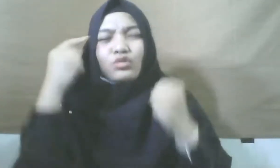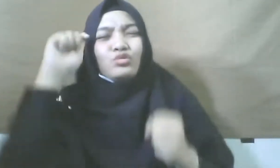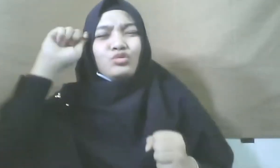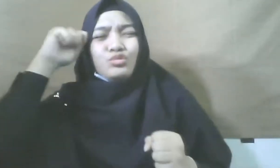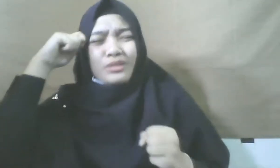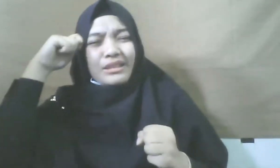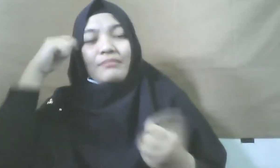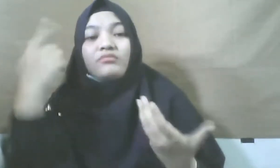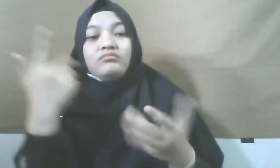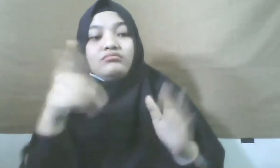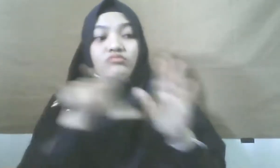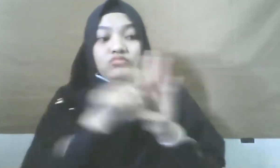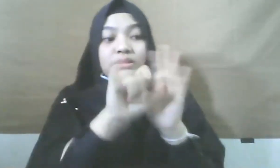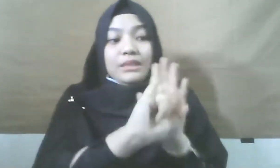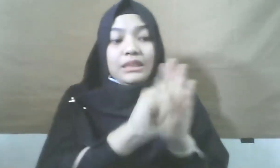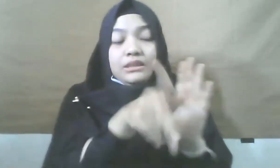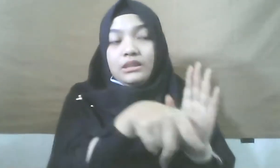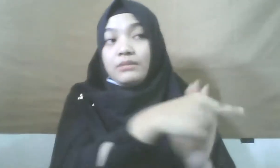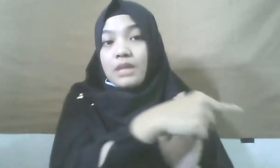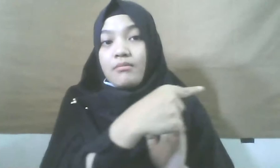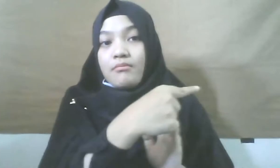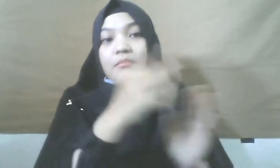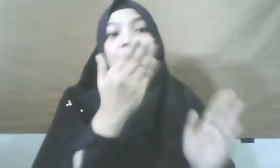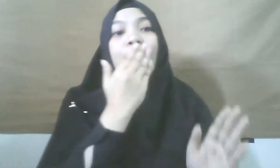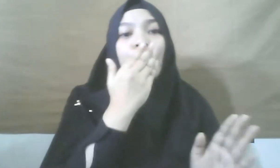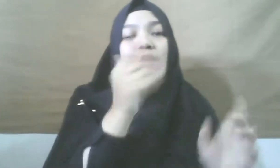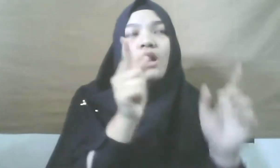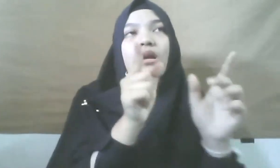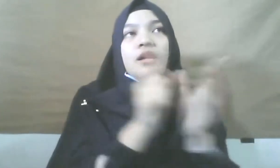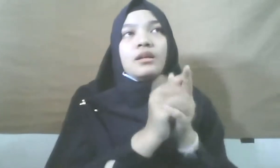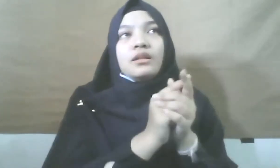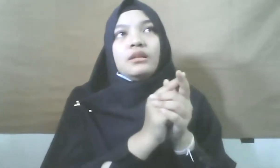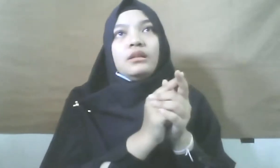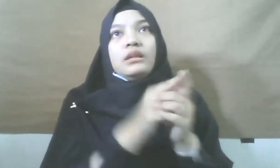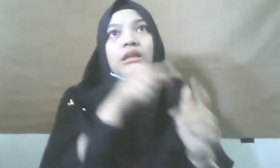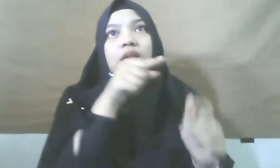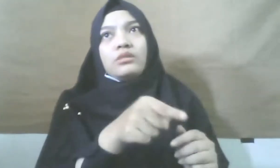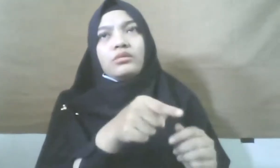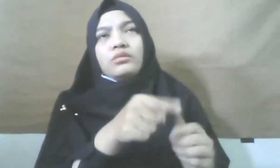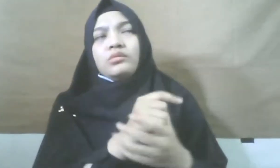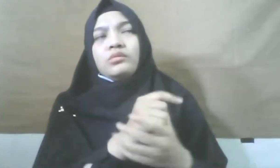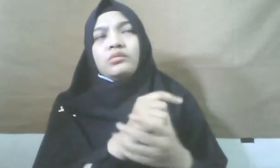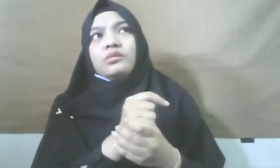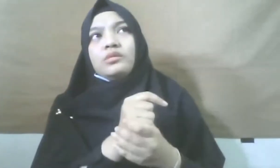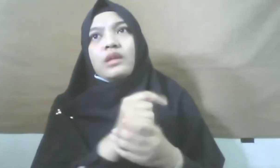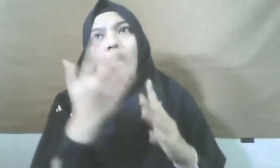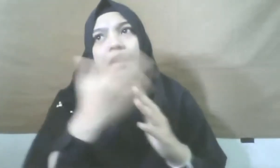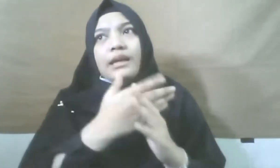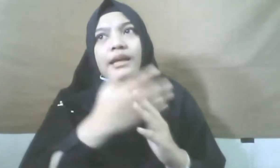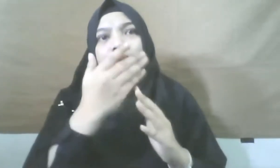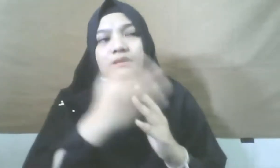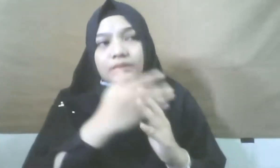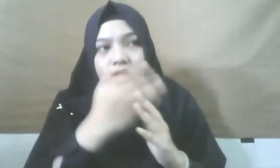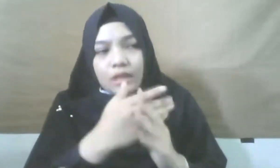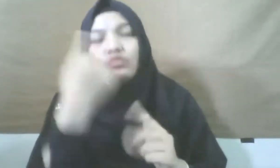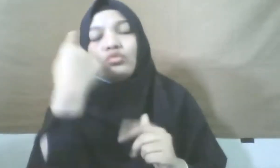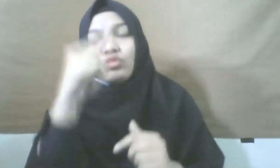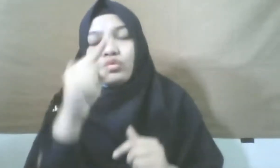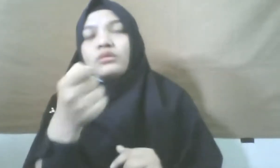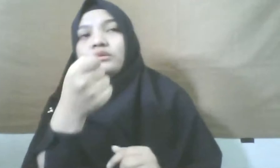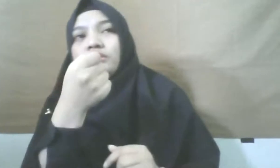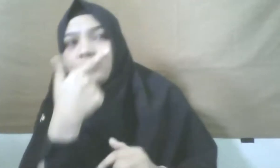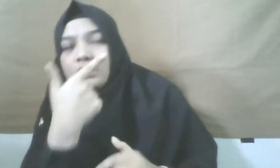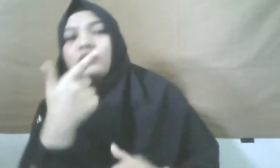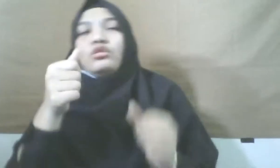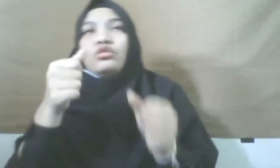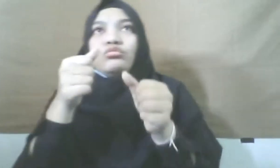Papua, where in the best of times, access to medicine, to medical services,